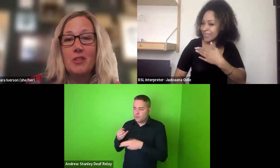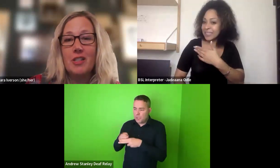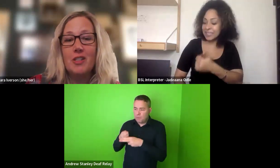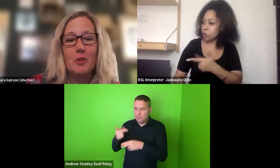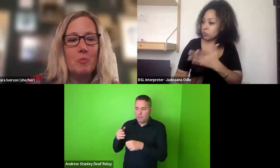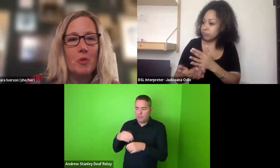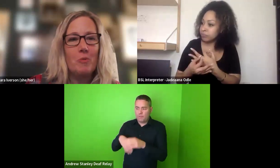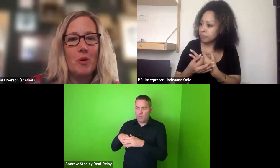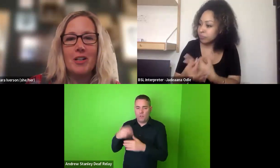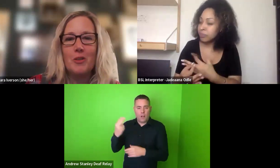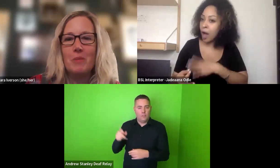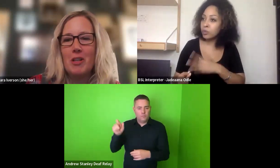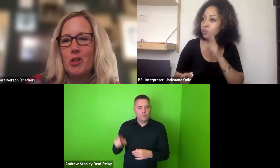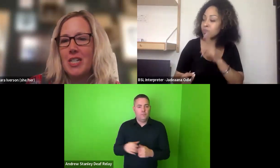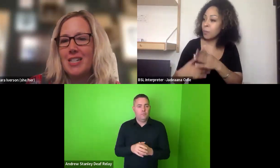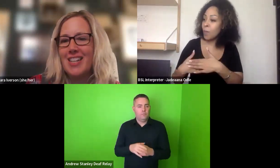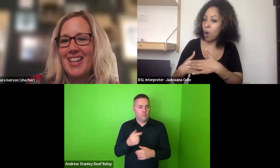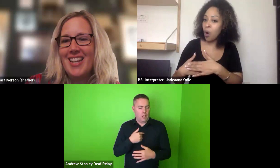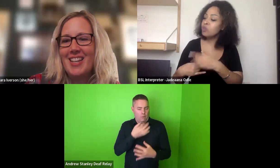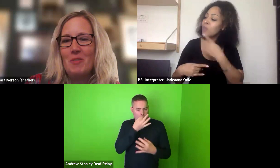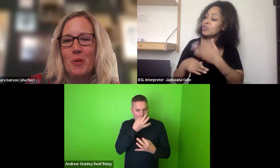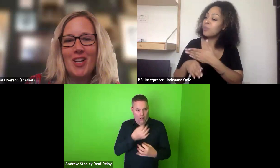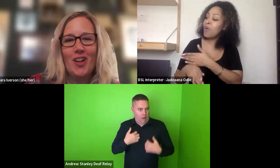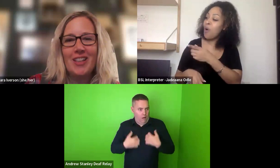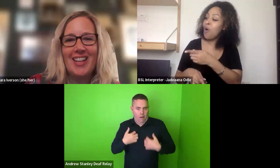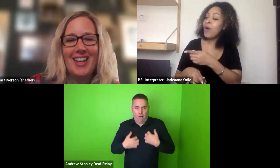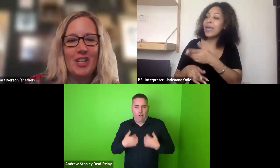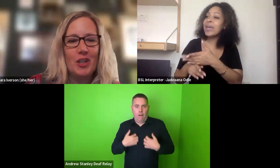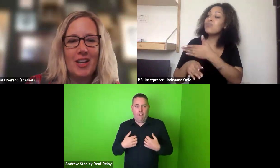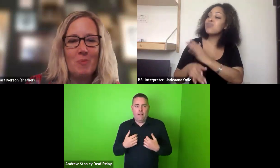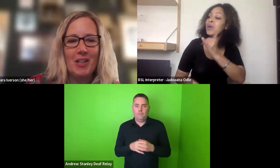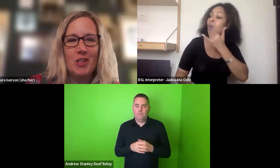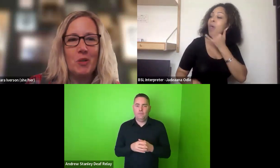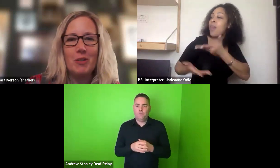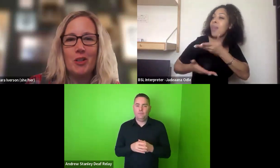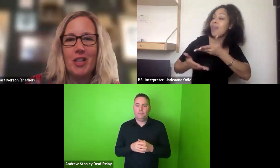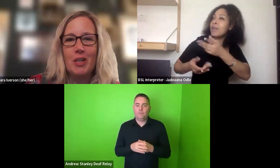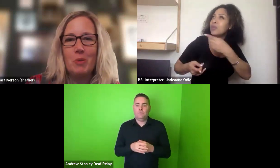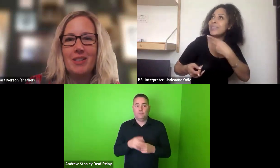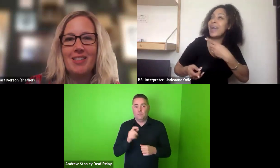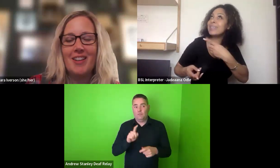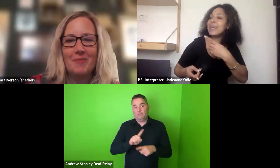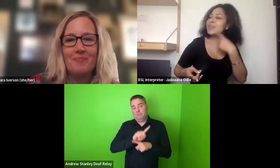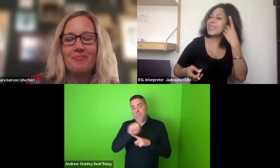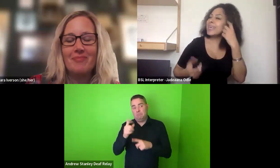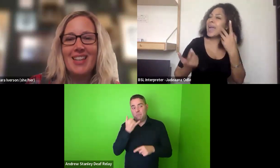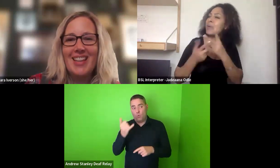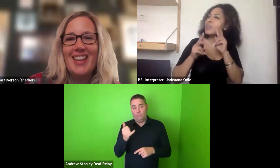really interested to explore more. You had mentioned it in a pre-call and I could not imagine what it would look like, but